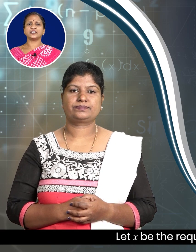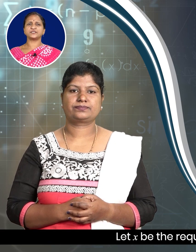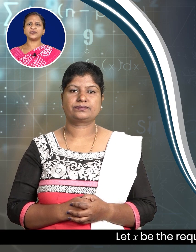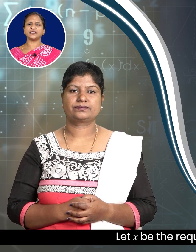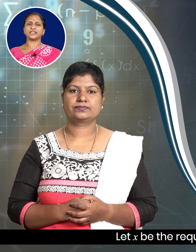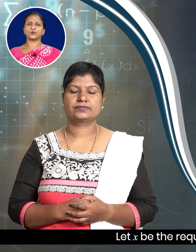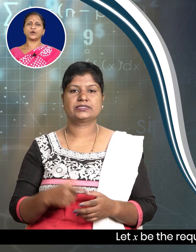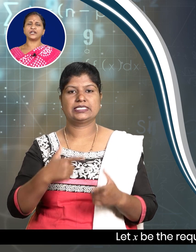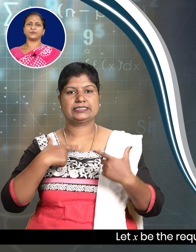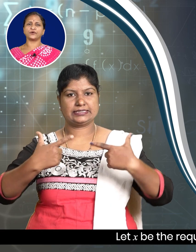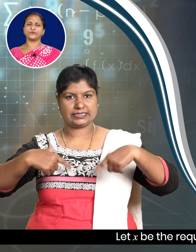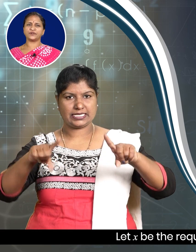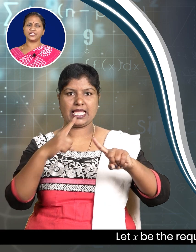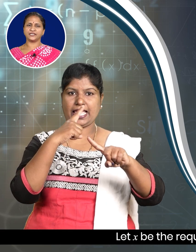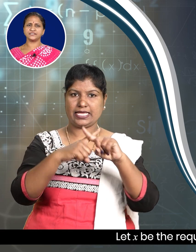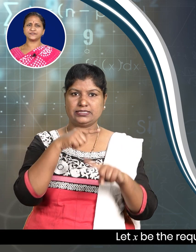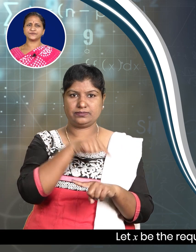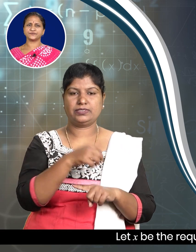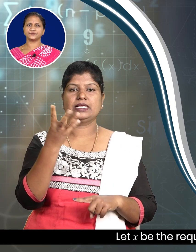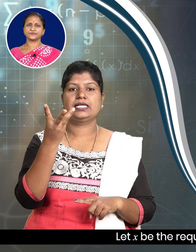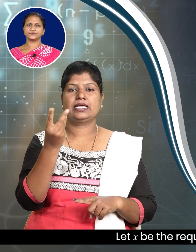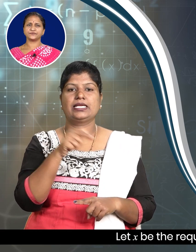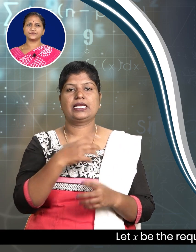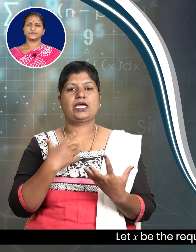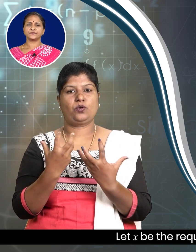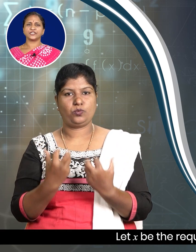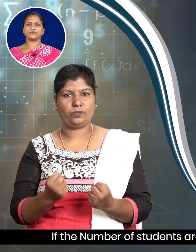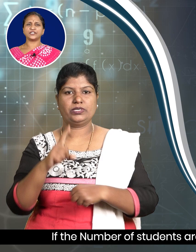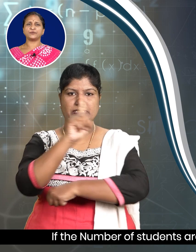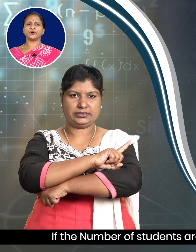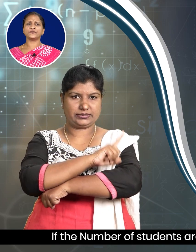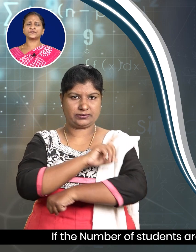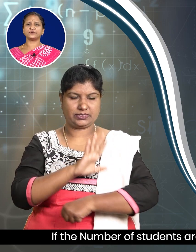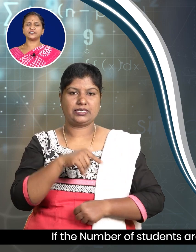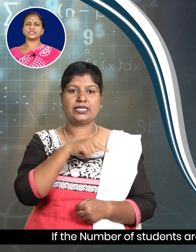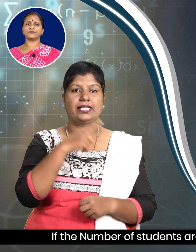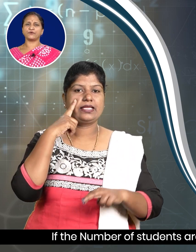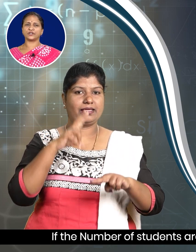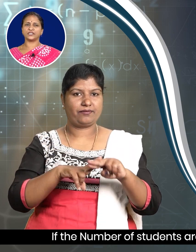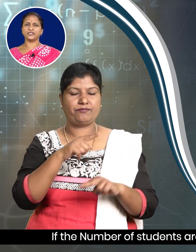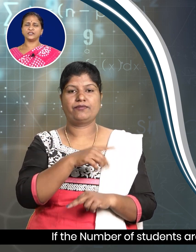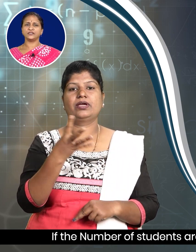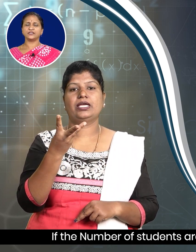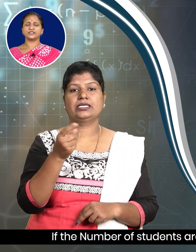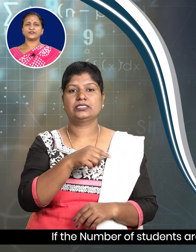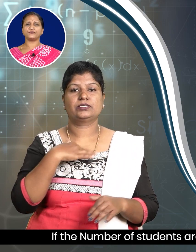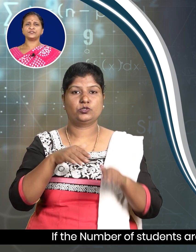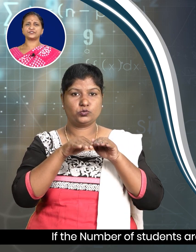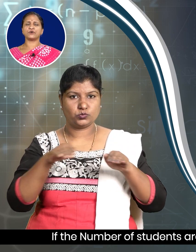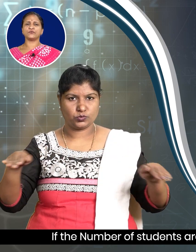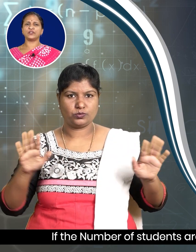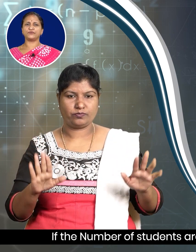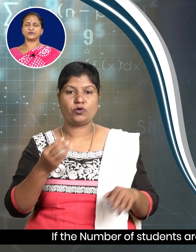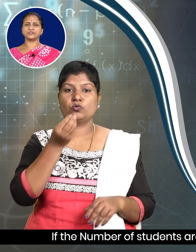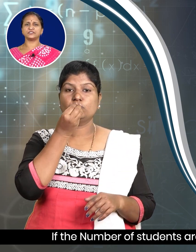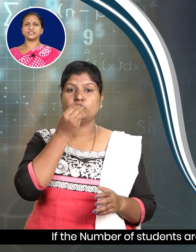Let x be the required number of days. If the number of students are 40, the food